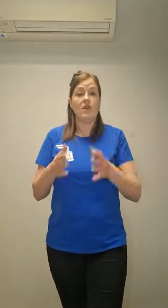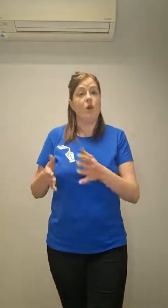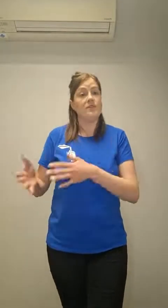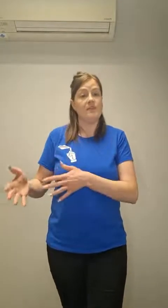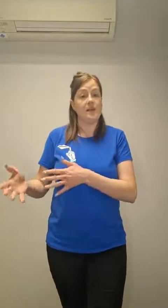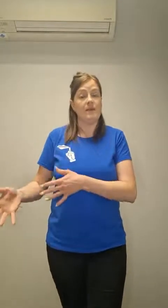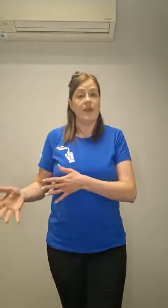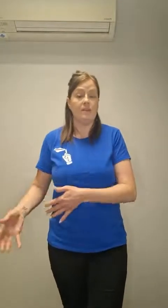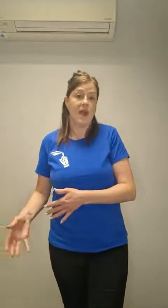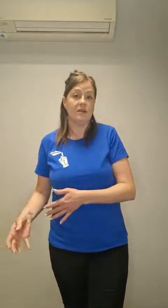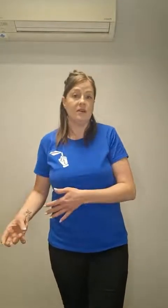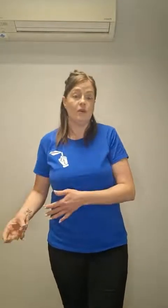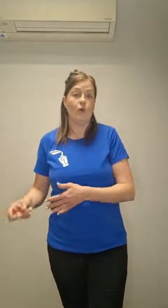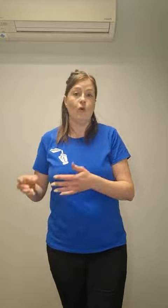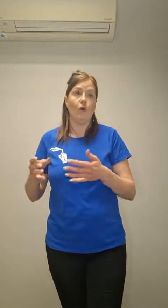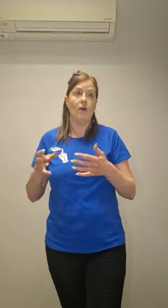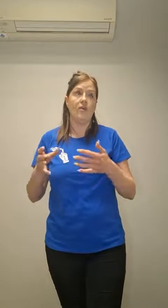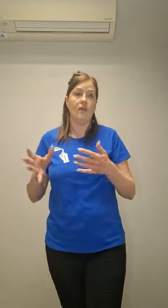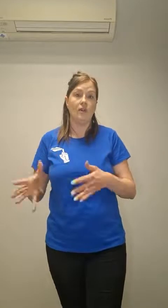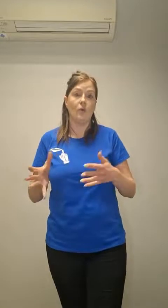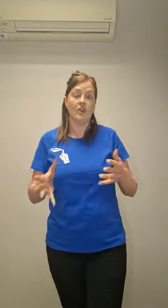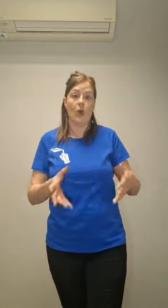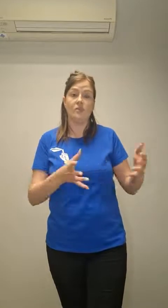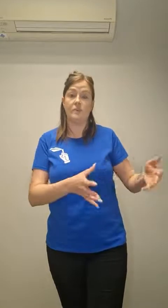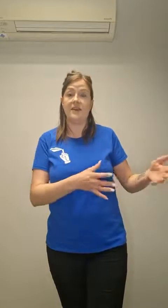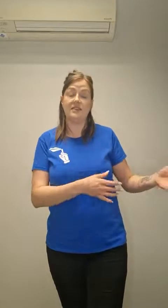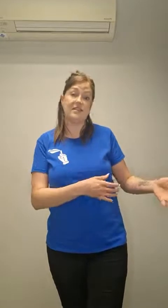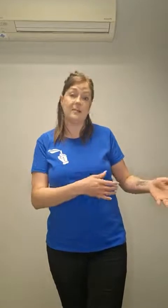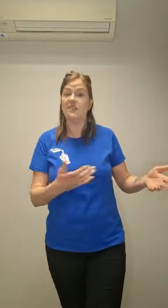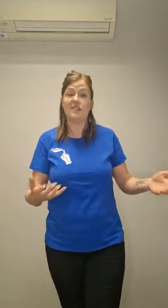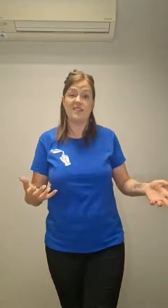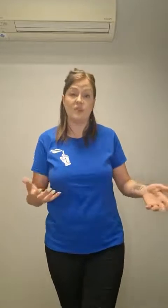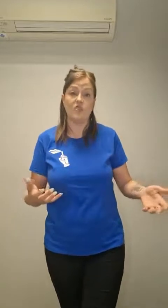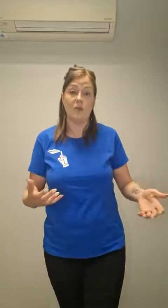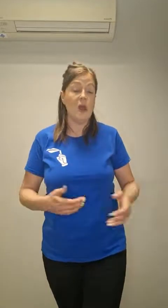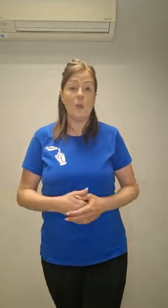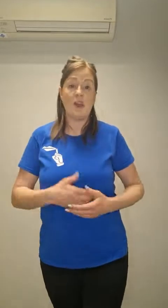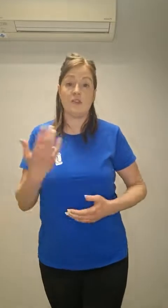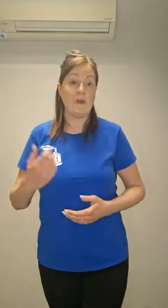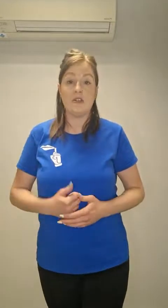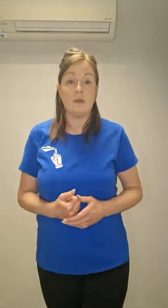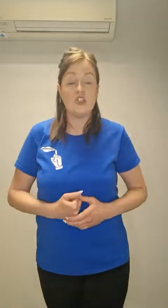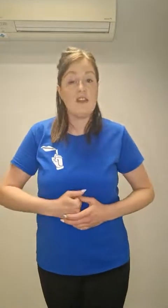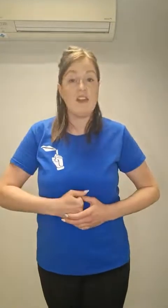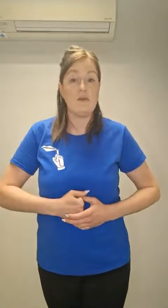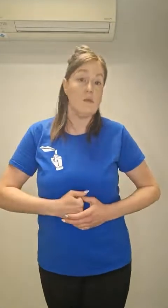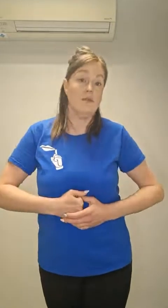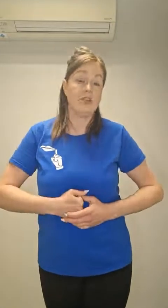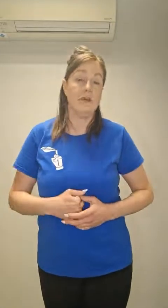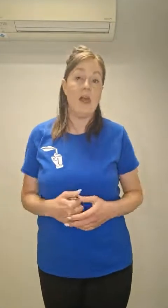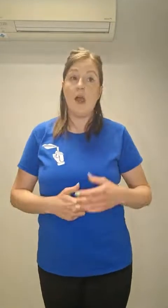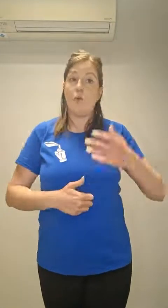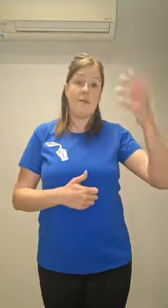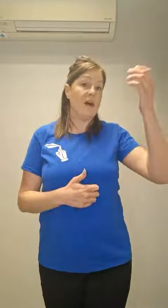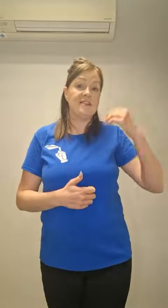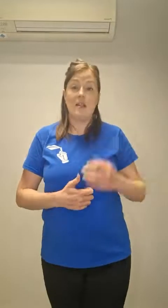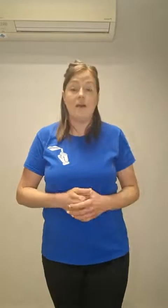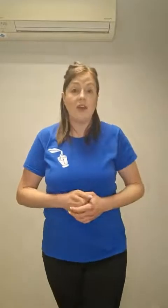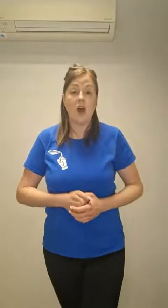to sleep in their bed or they can only go to bed to sleep. That's not true. We go to bed to watch TV if we want to. We might sleep in the car on a